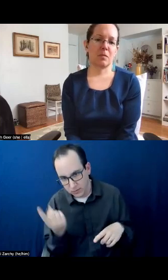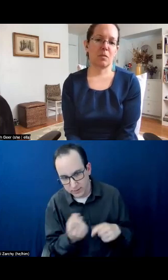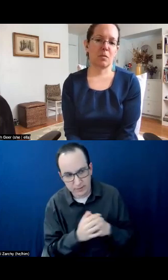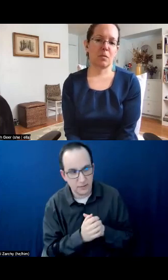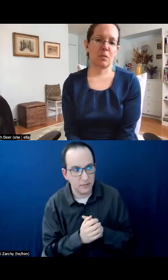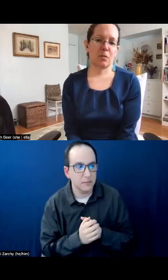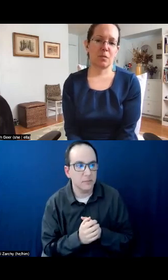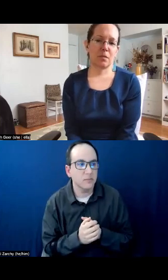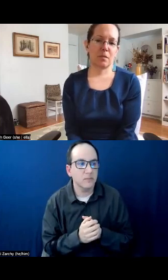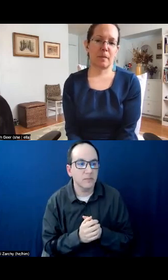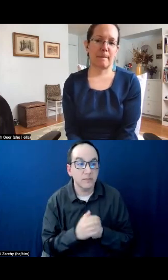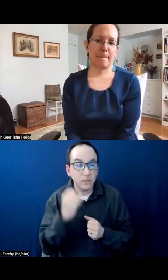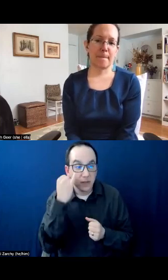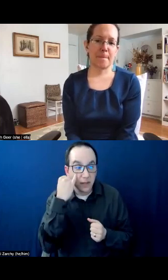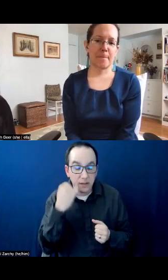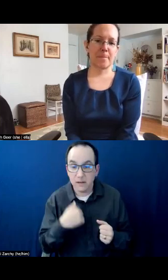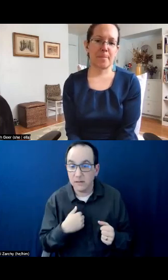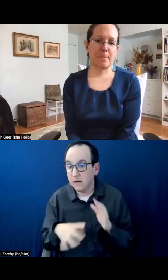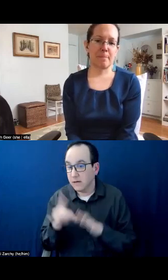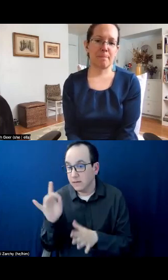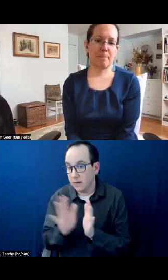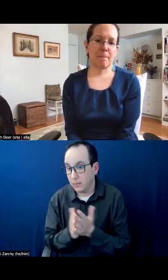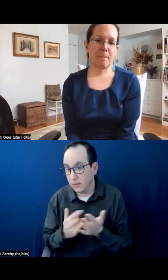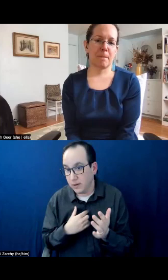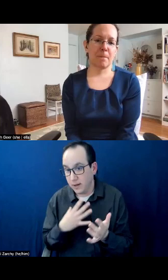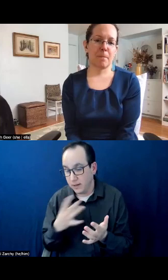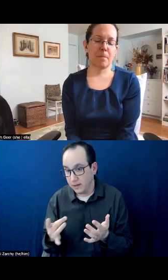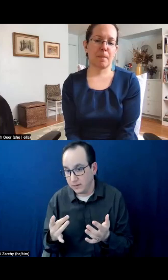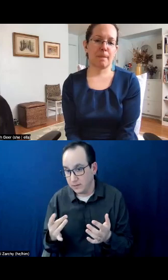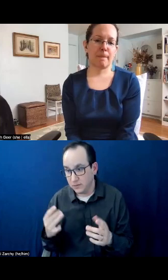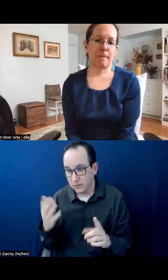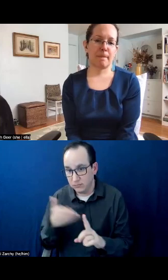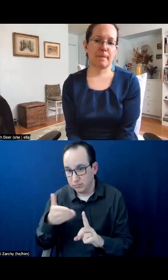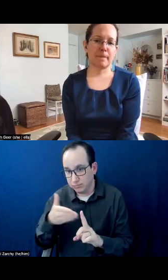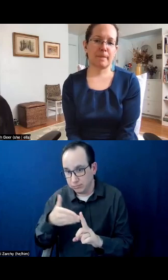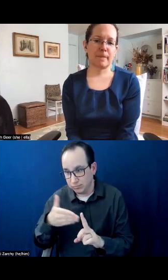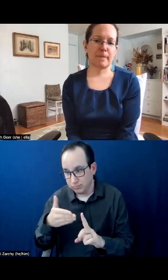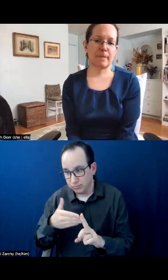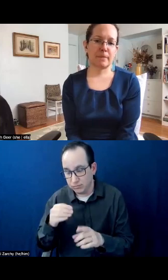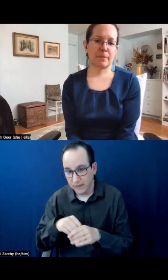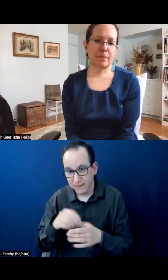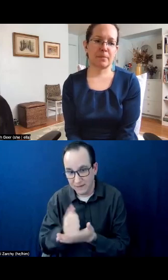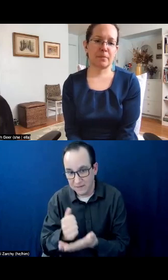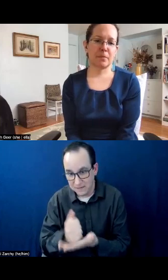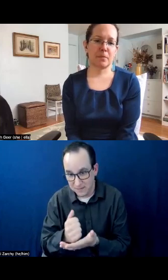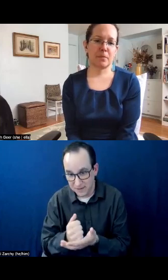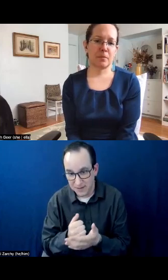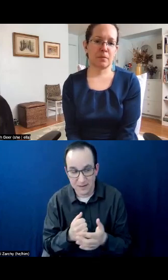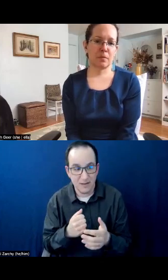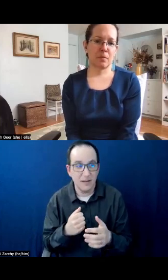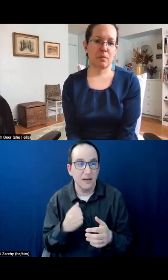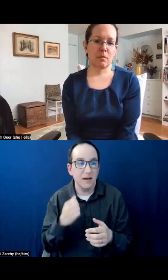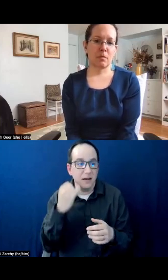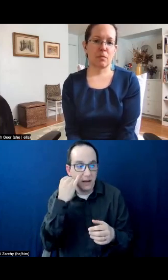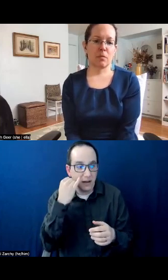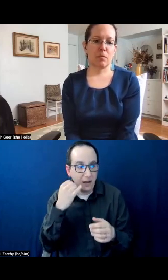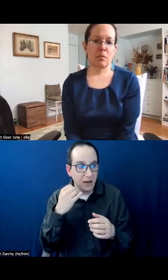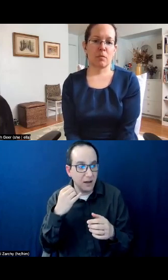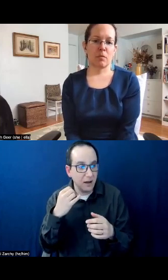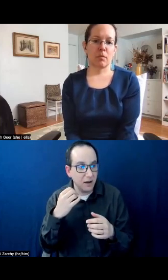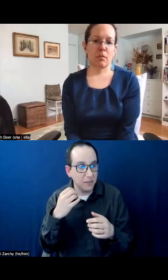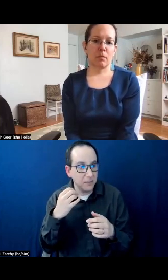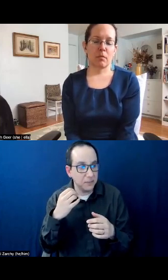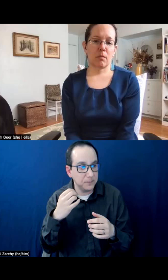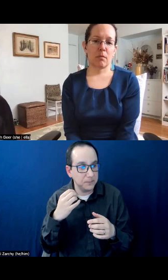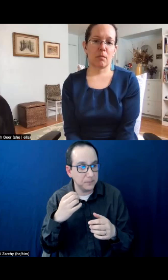in class. You can't always follow suit, but if we do find books that we like, I will frequent them and use them often